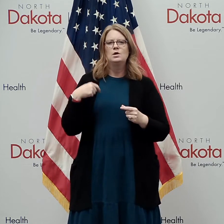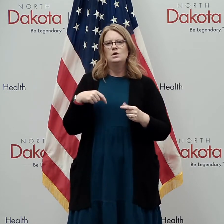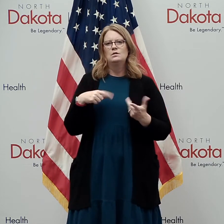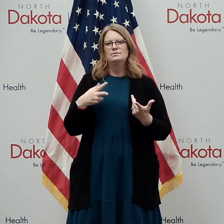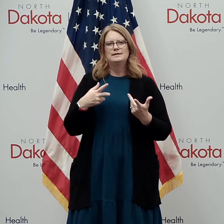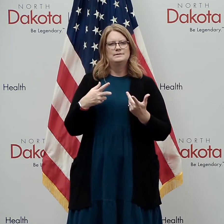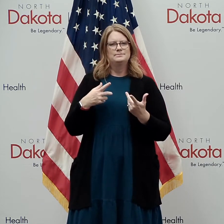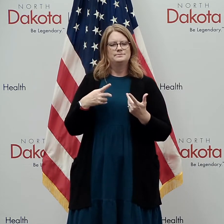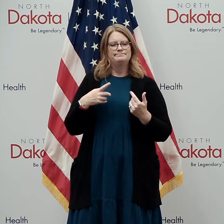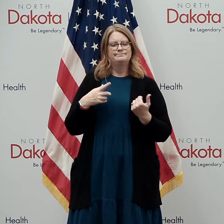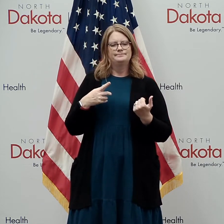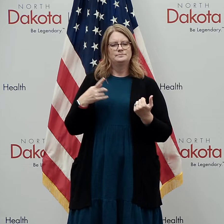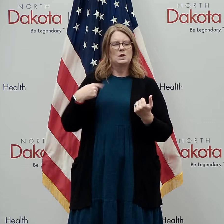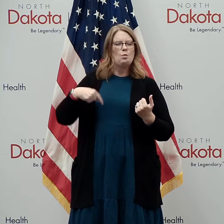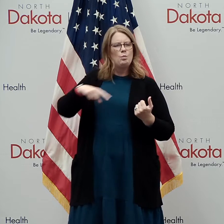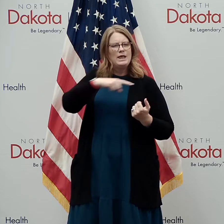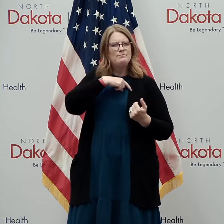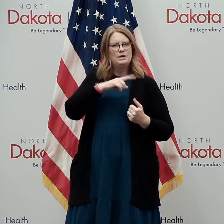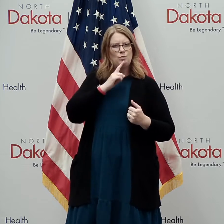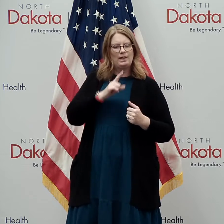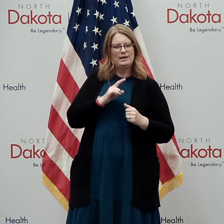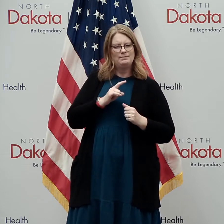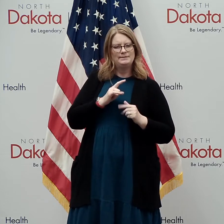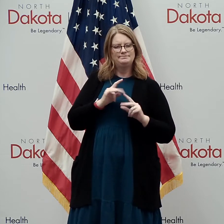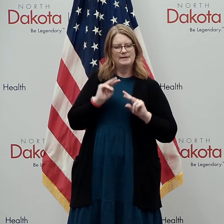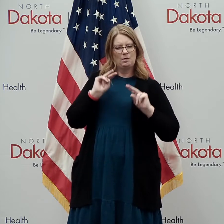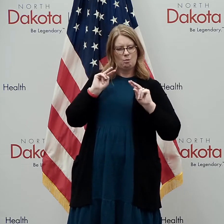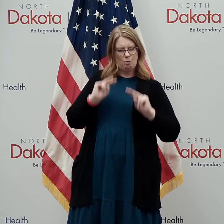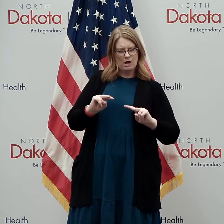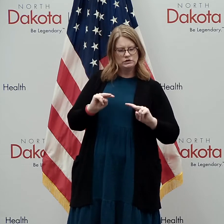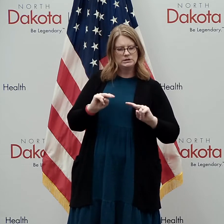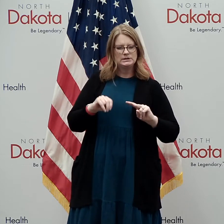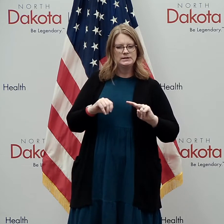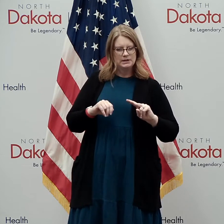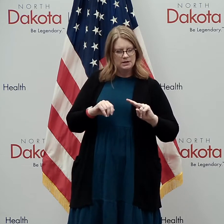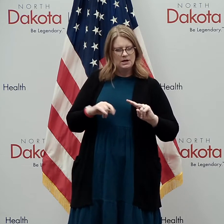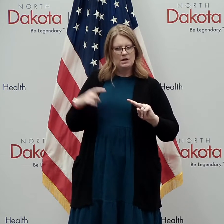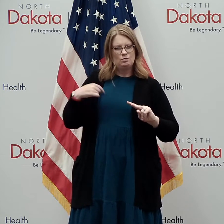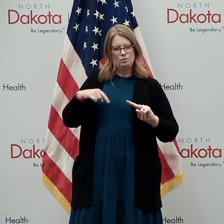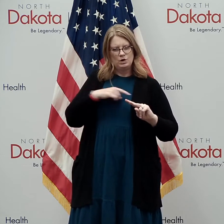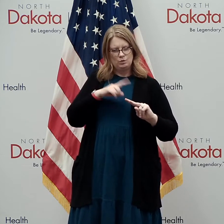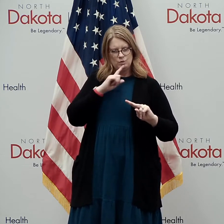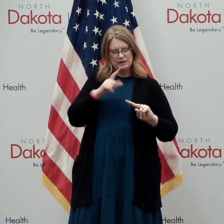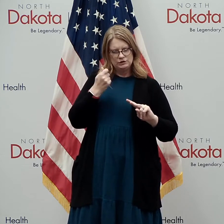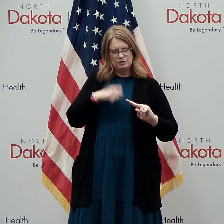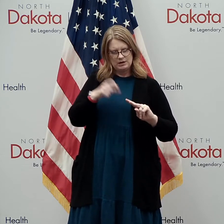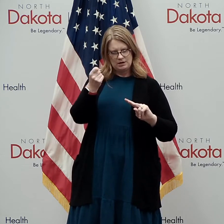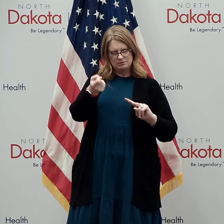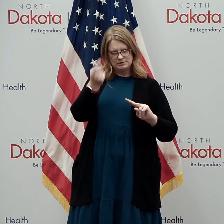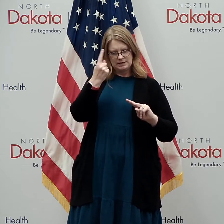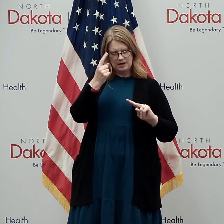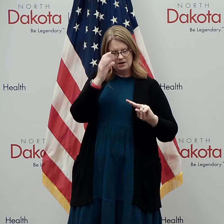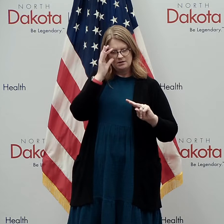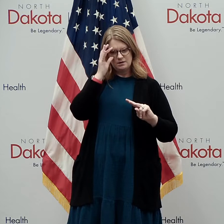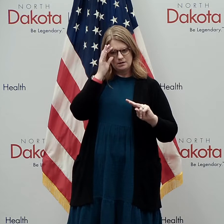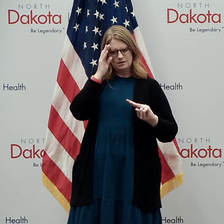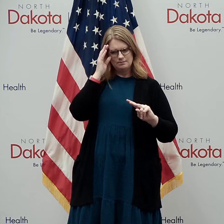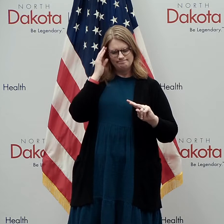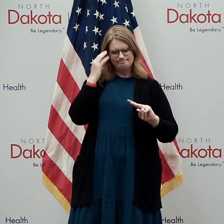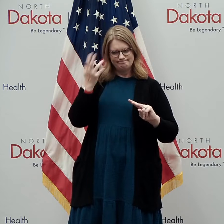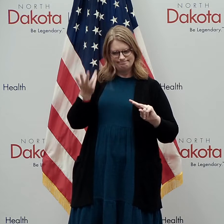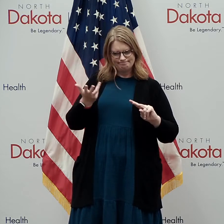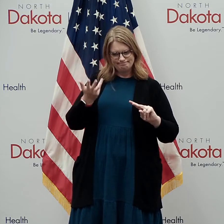closely, and I think the thing that we're watching closely this way is trying to really understand what the impact of